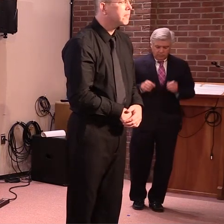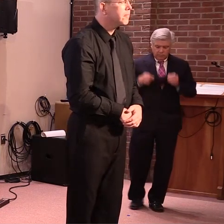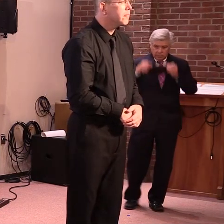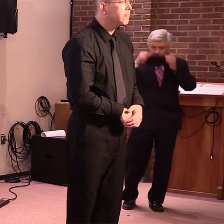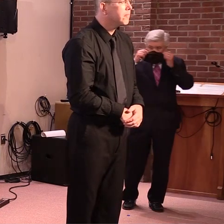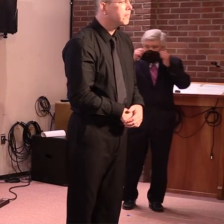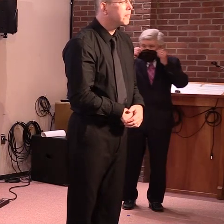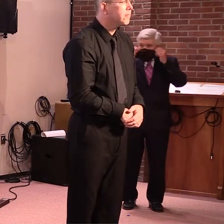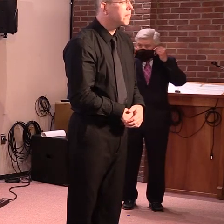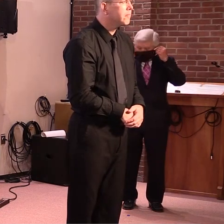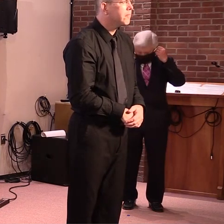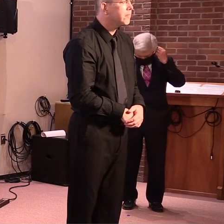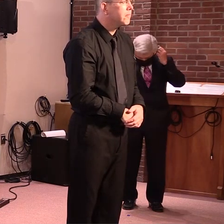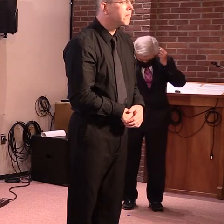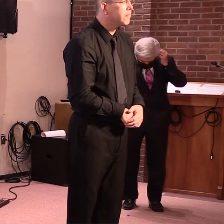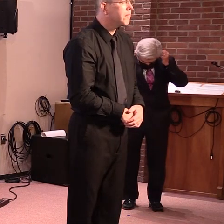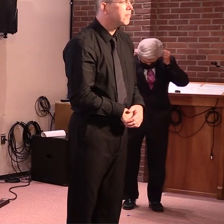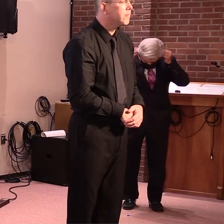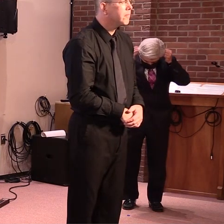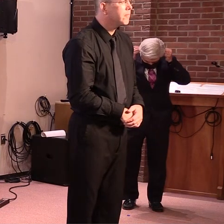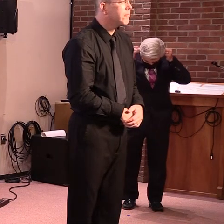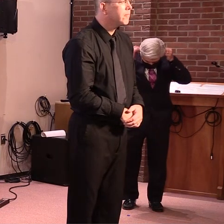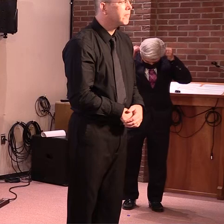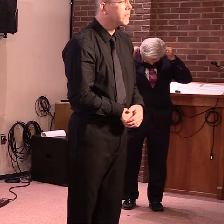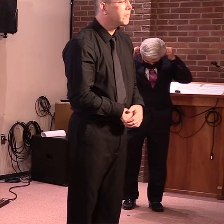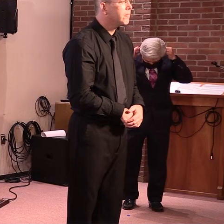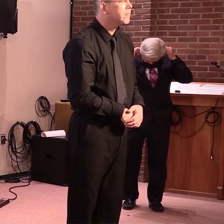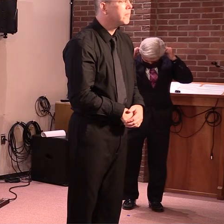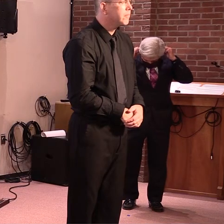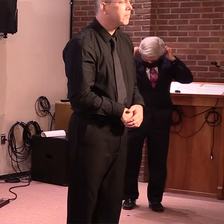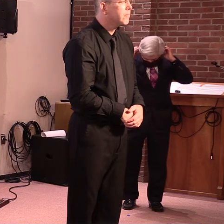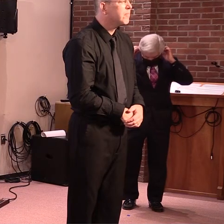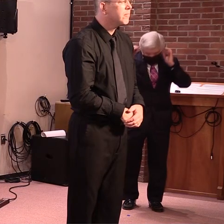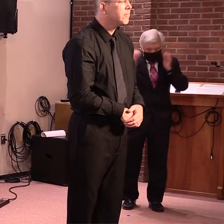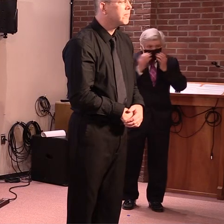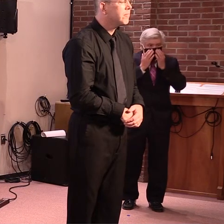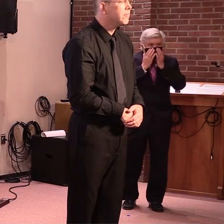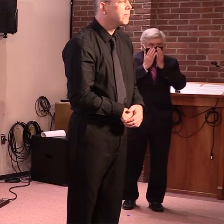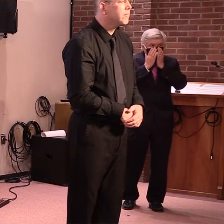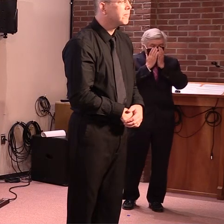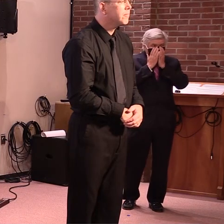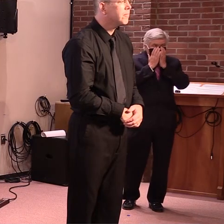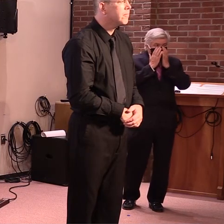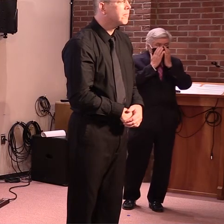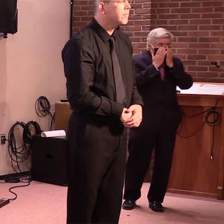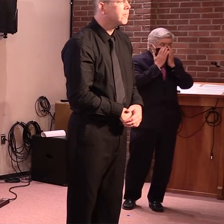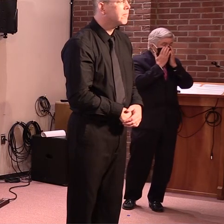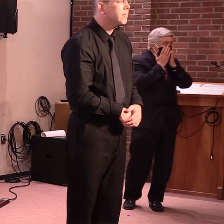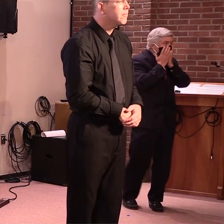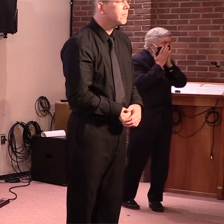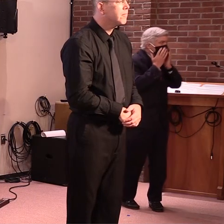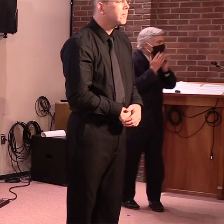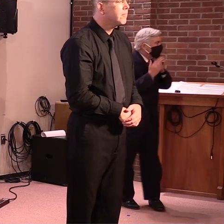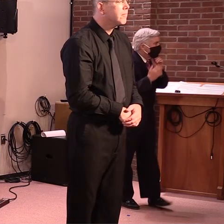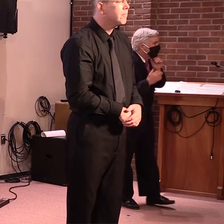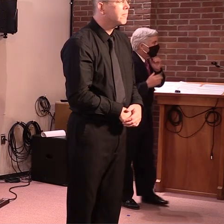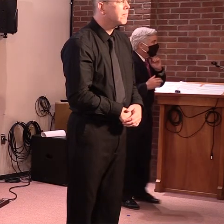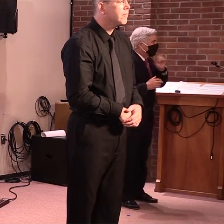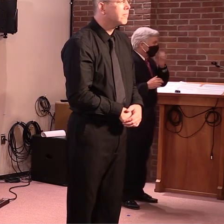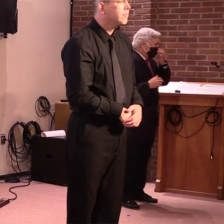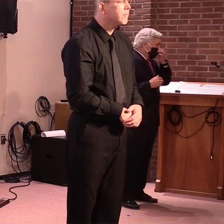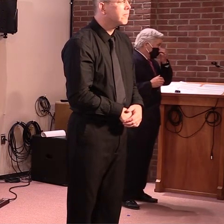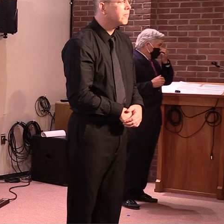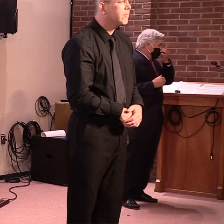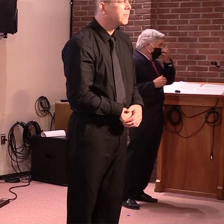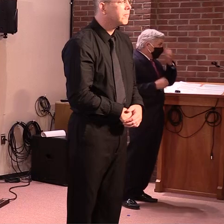just wondering, a lot of the demonstrations, there will be another one tonight, how you feel about this movement and their